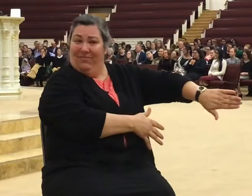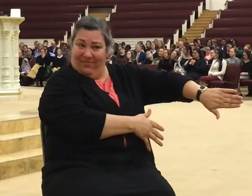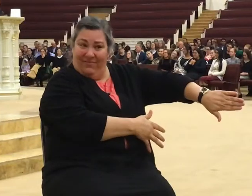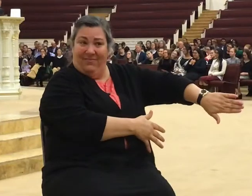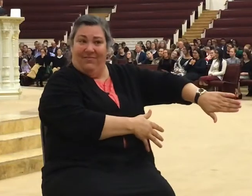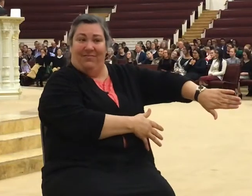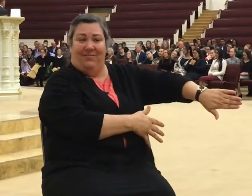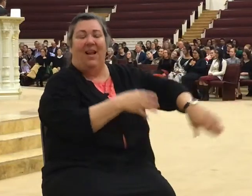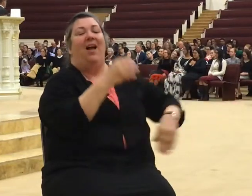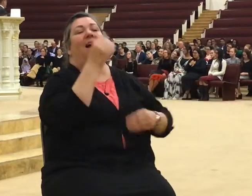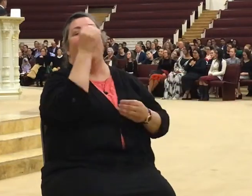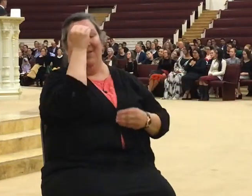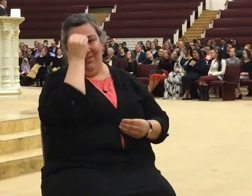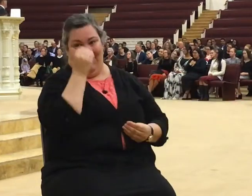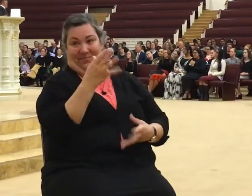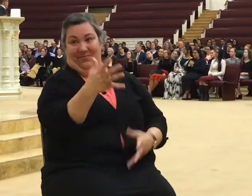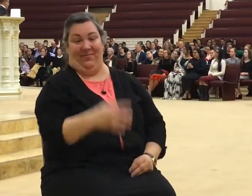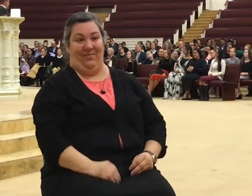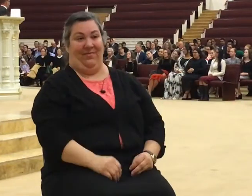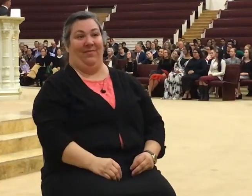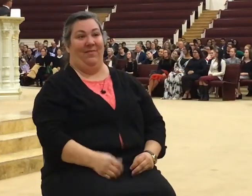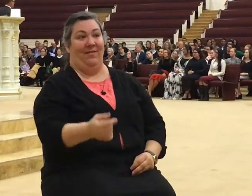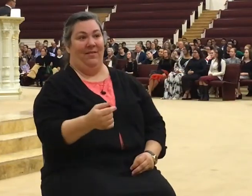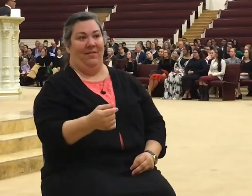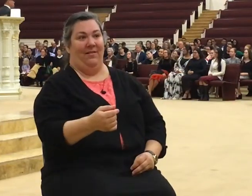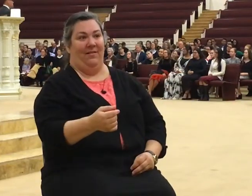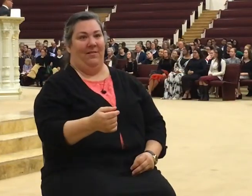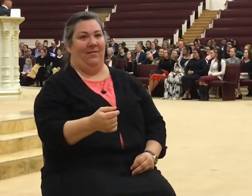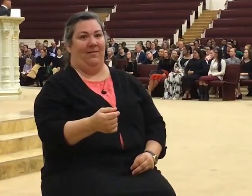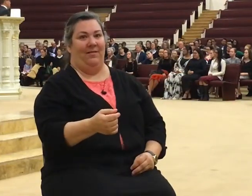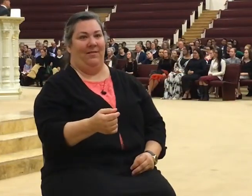Let me let you in on a clue. I'm married.